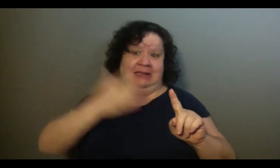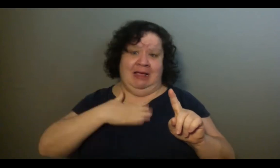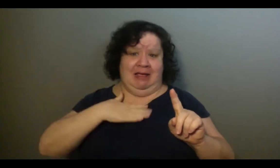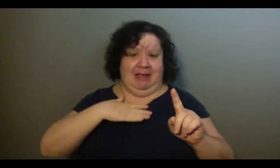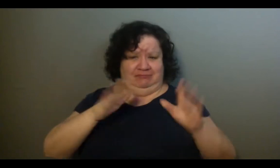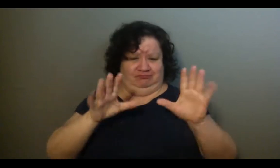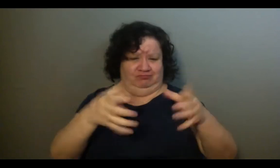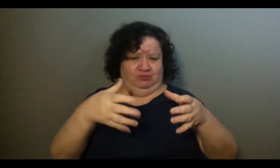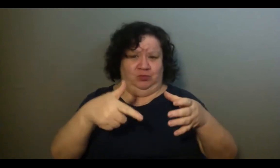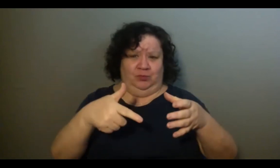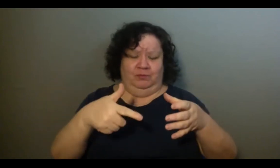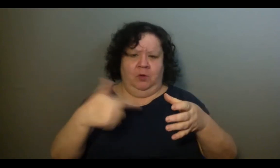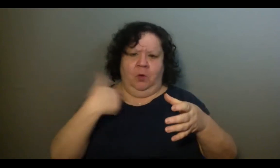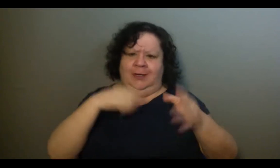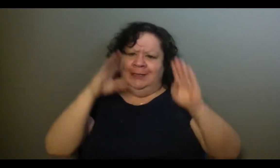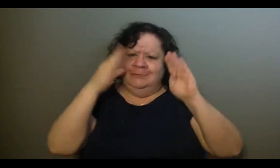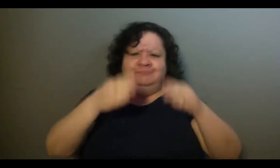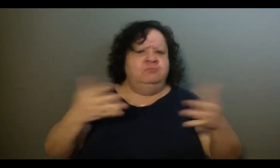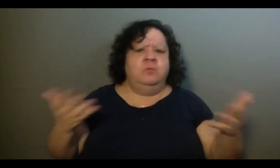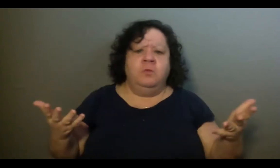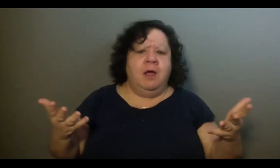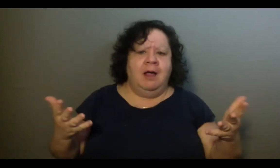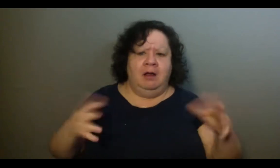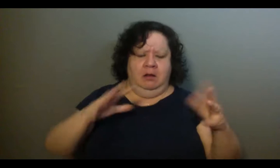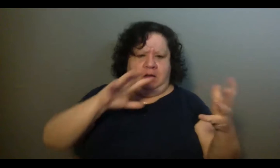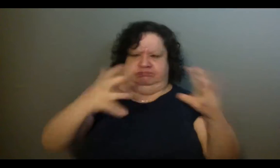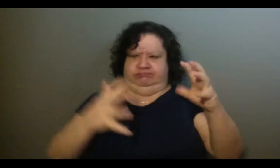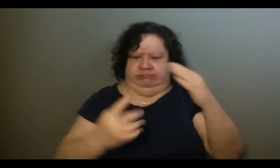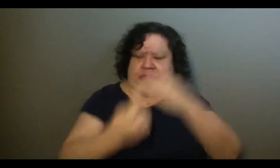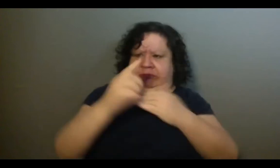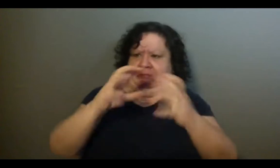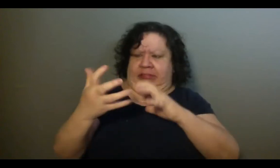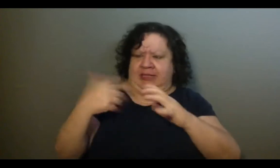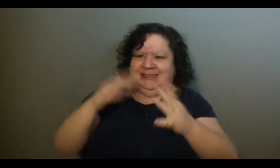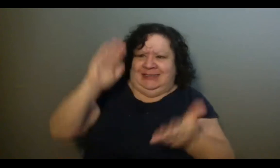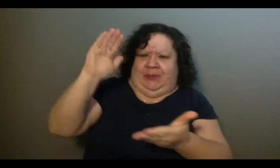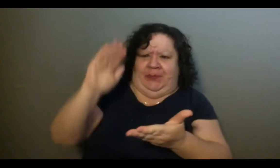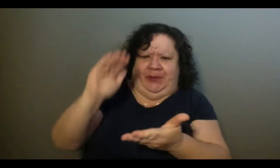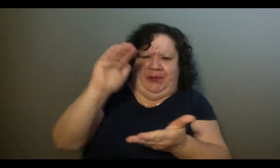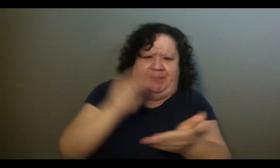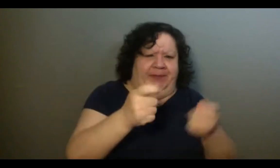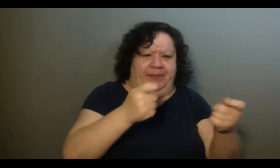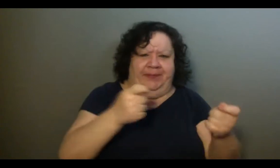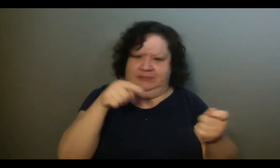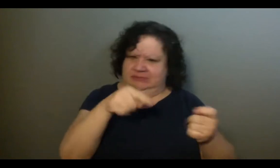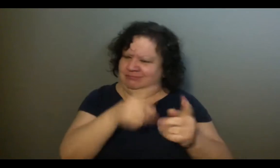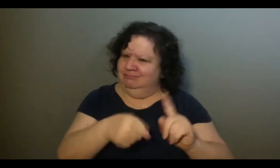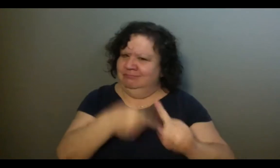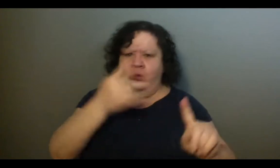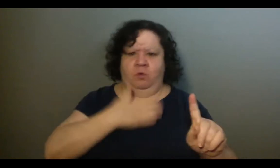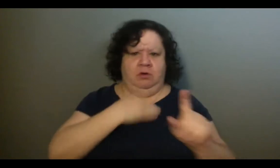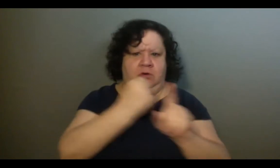frameworks, emphasizing the all of the society commitment and recognizing persons with disabilities as one of the